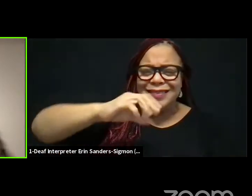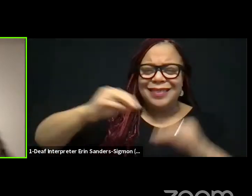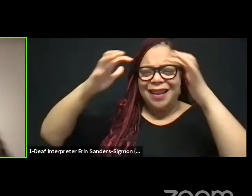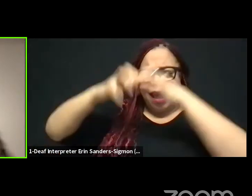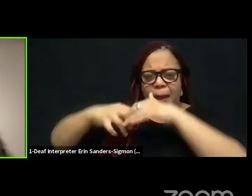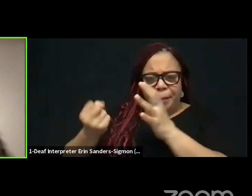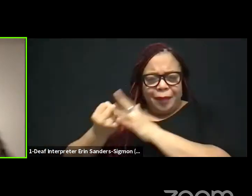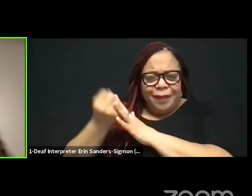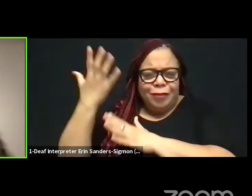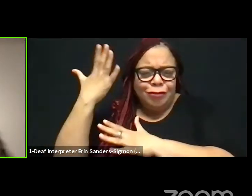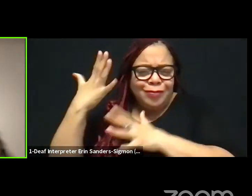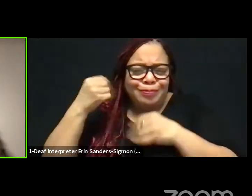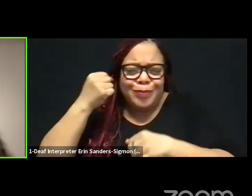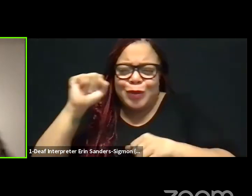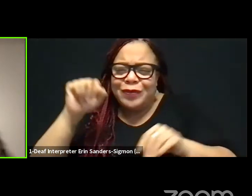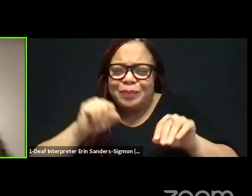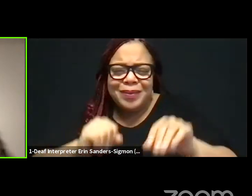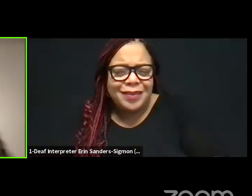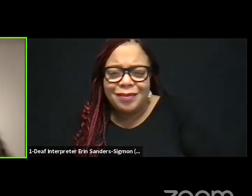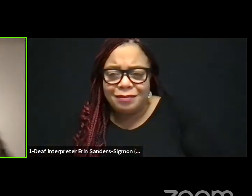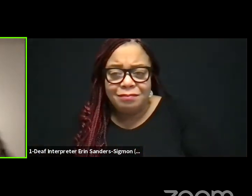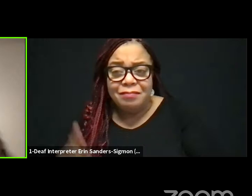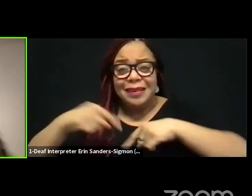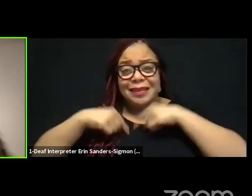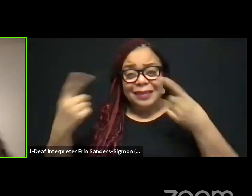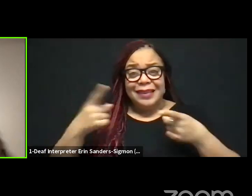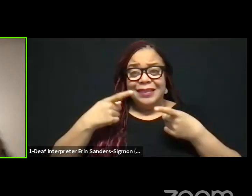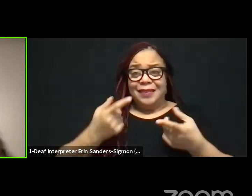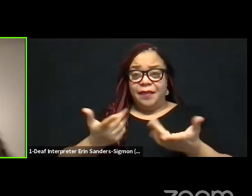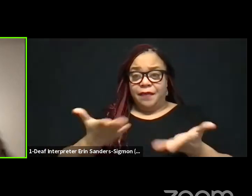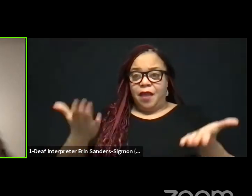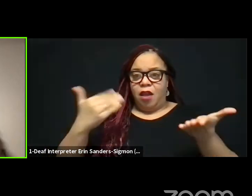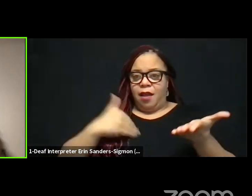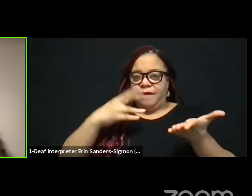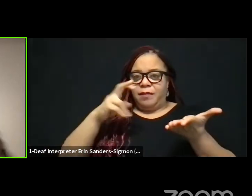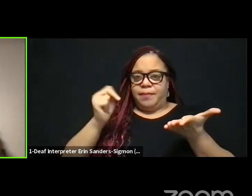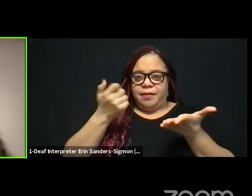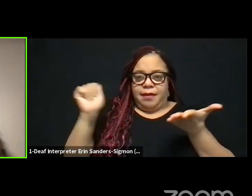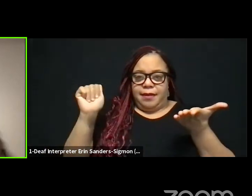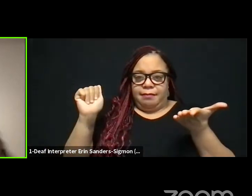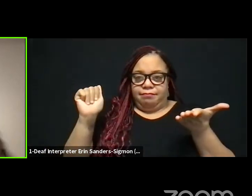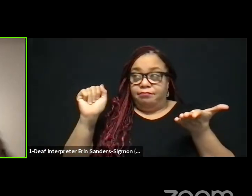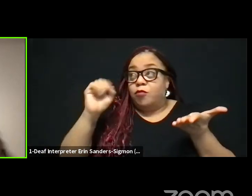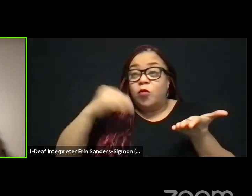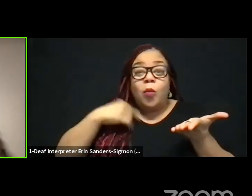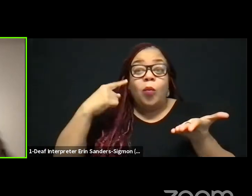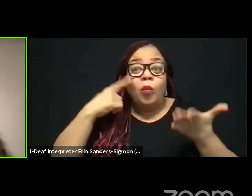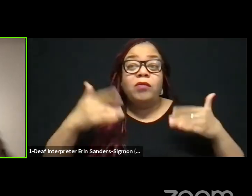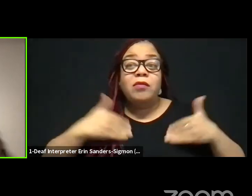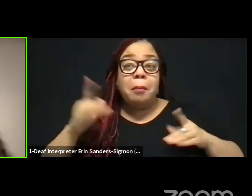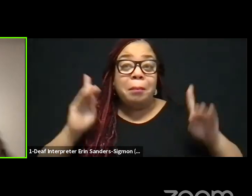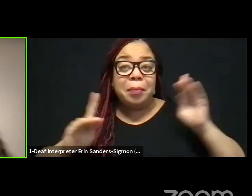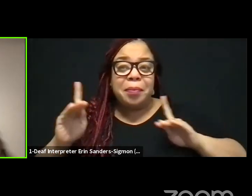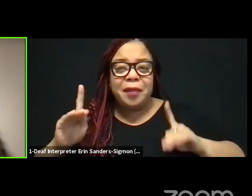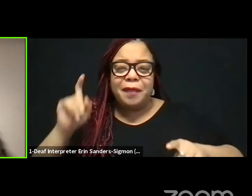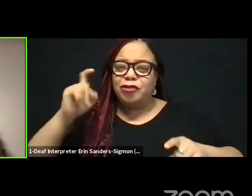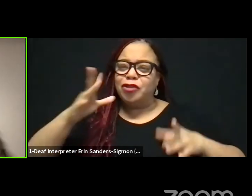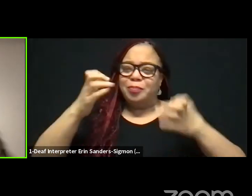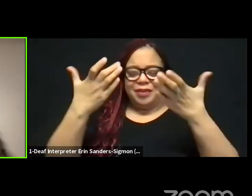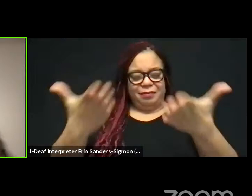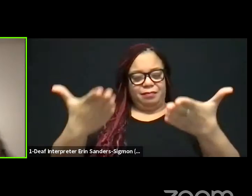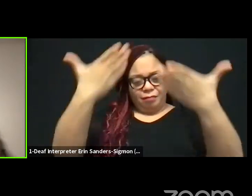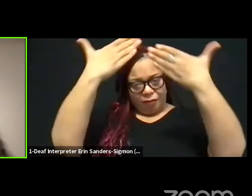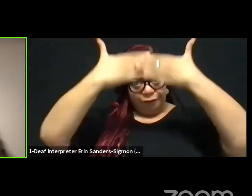the movement is not a movement without it, because you need the energy, you need the youngness,